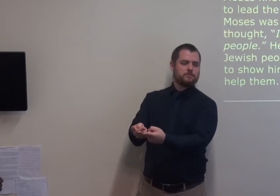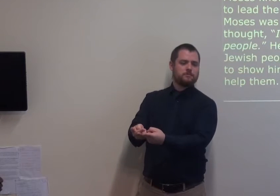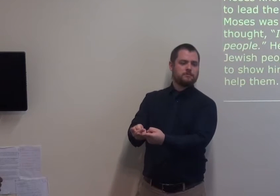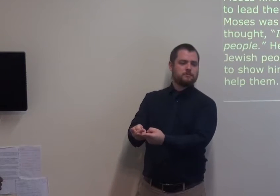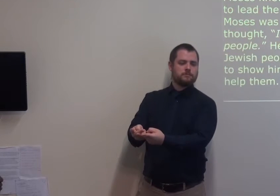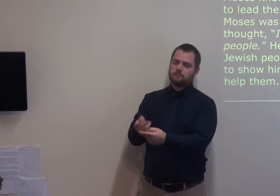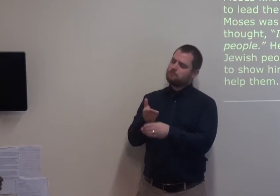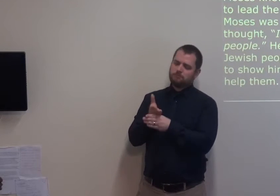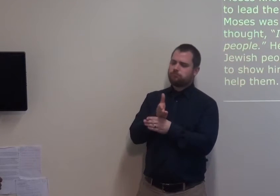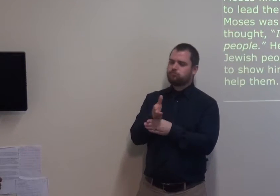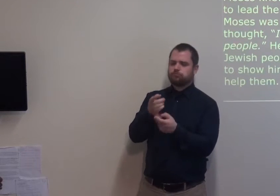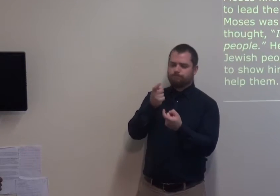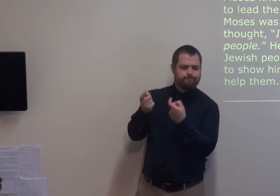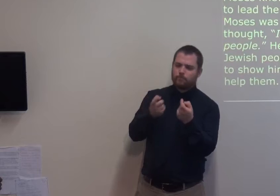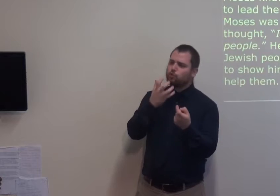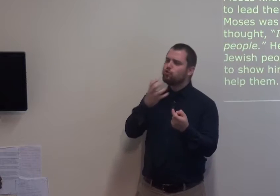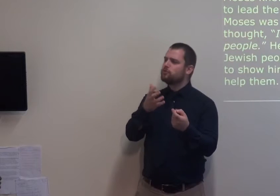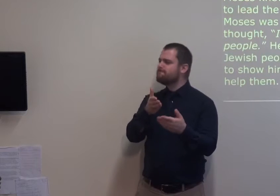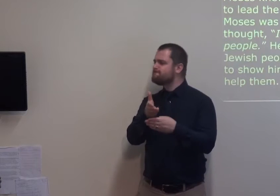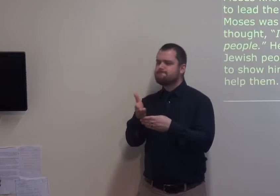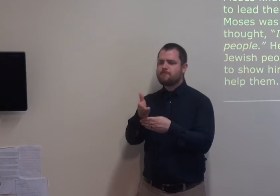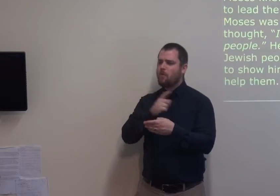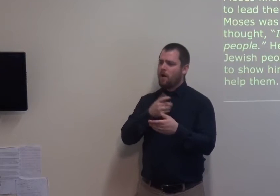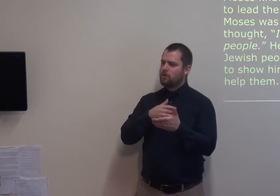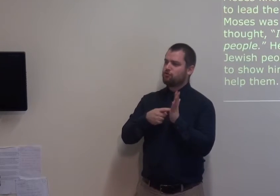He went to go and find the Jewish people because he wanted to show himself.